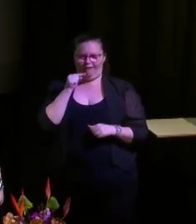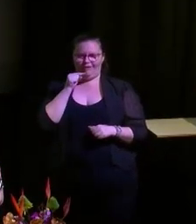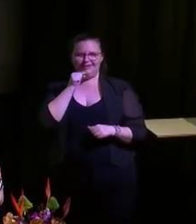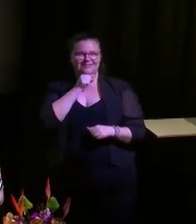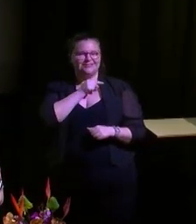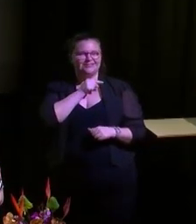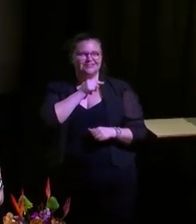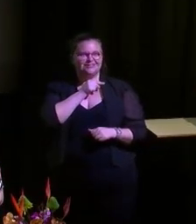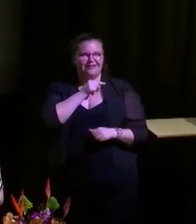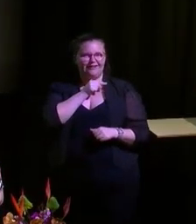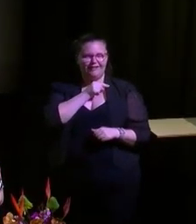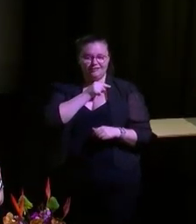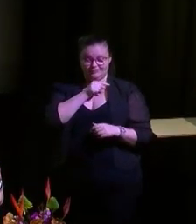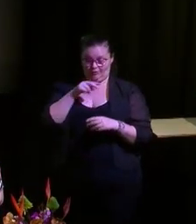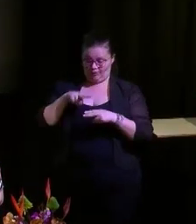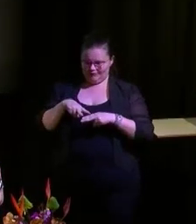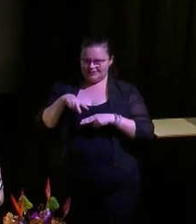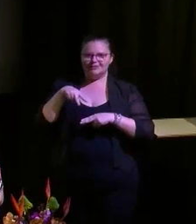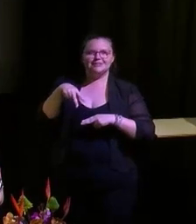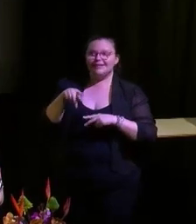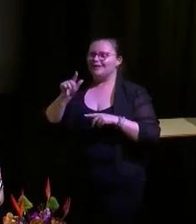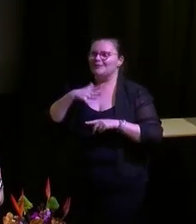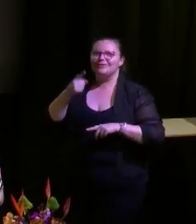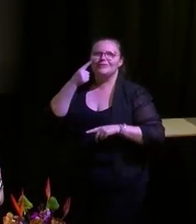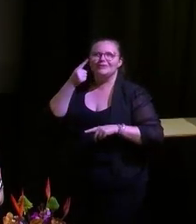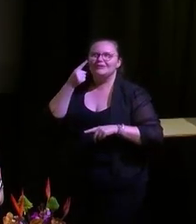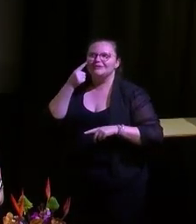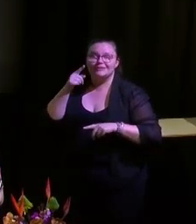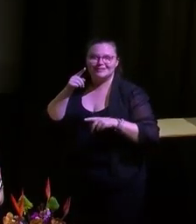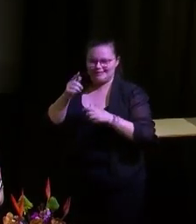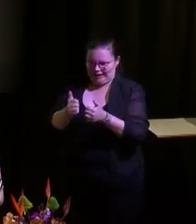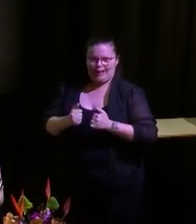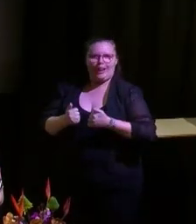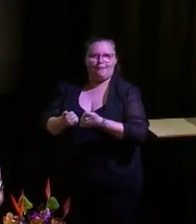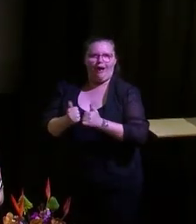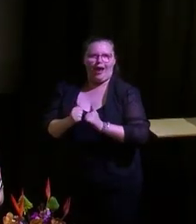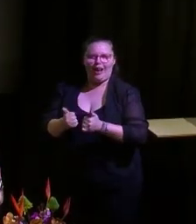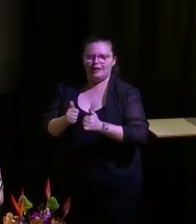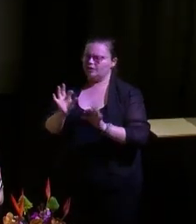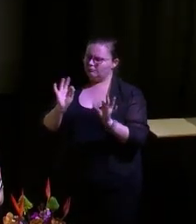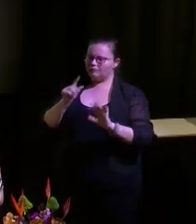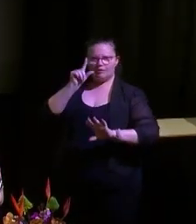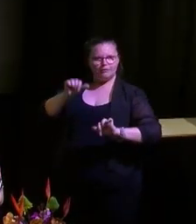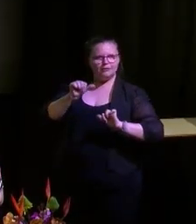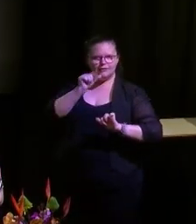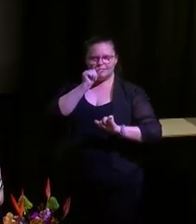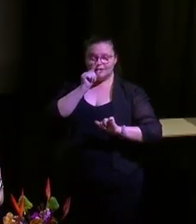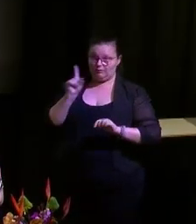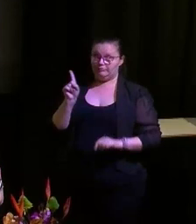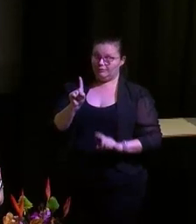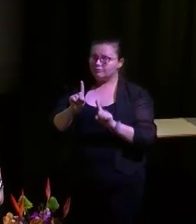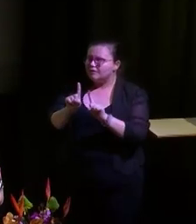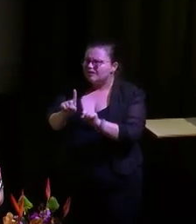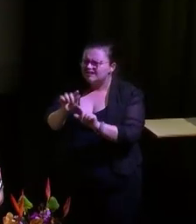seat and wanting to go and to see the pilot. And I went like, this plane's going to take off. And they go, no, it's okay, he's allowed. And I sort of walked him in and I